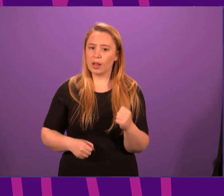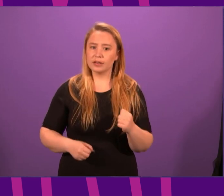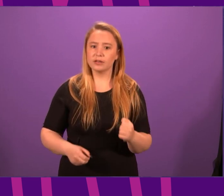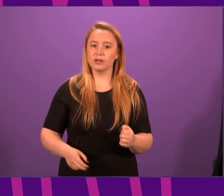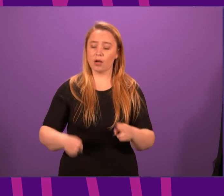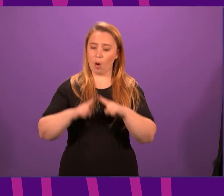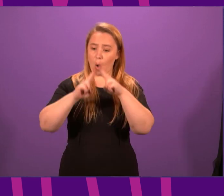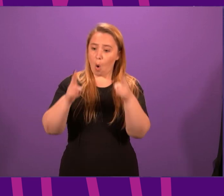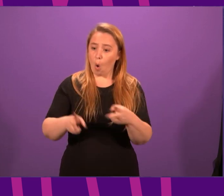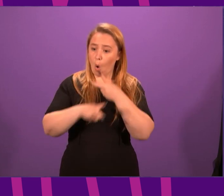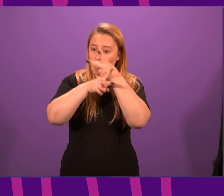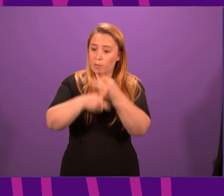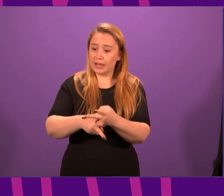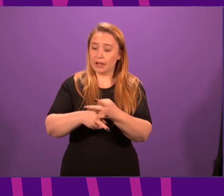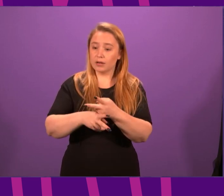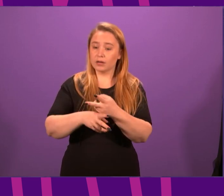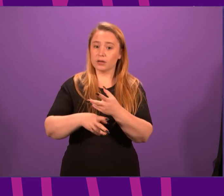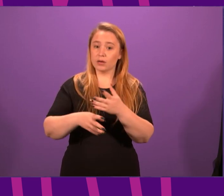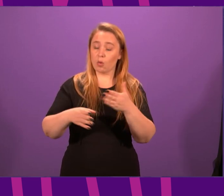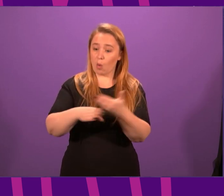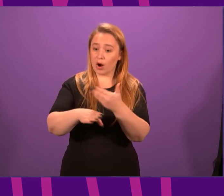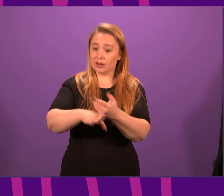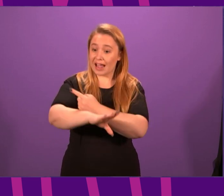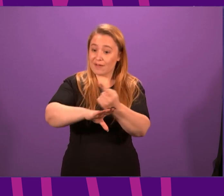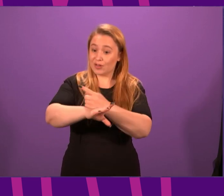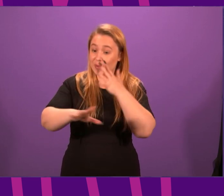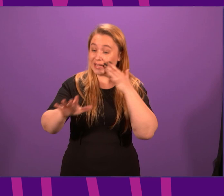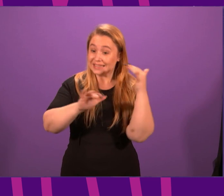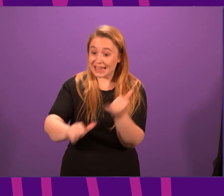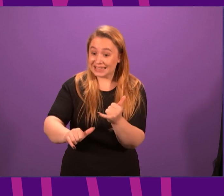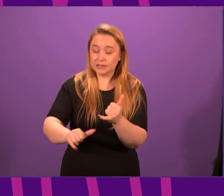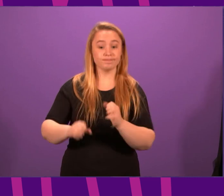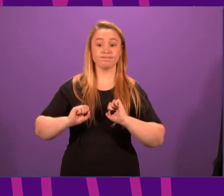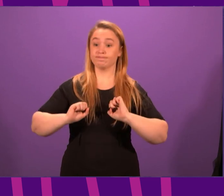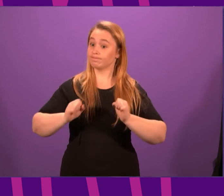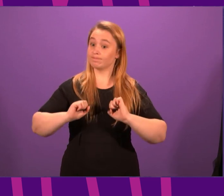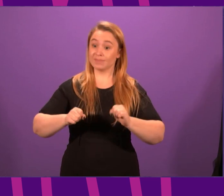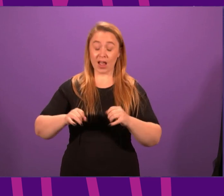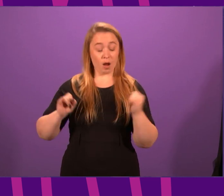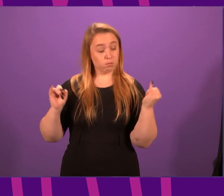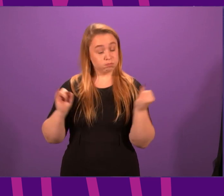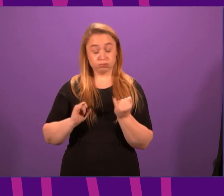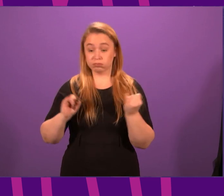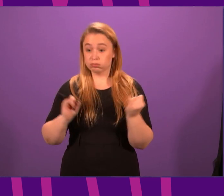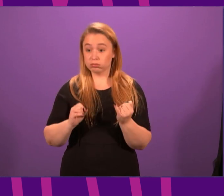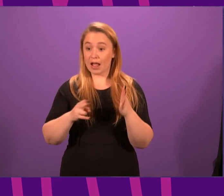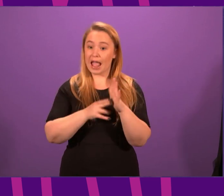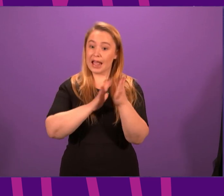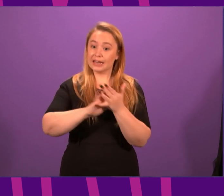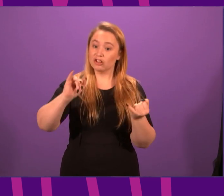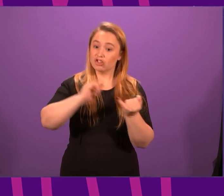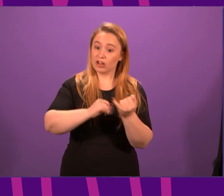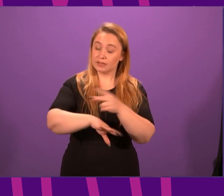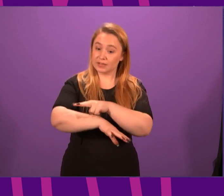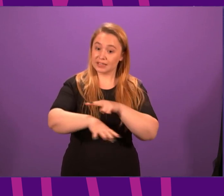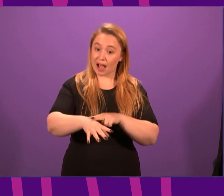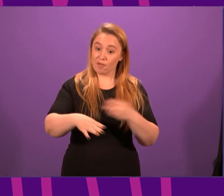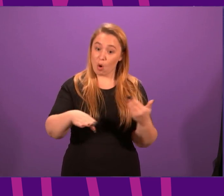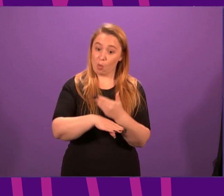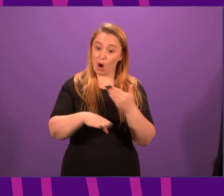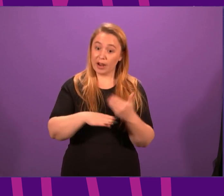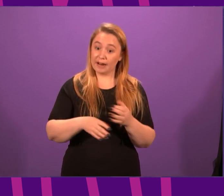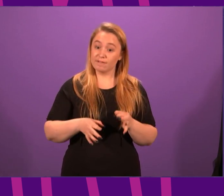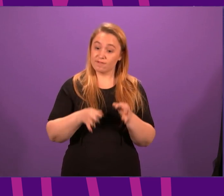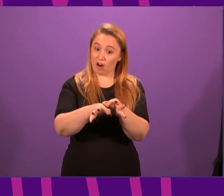care workers every week. That is absolutely appalling. NHS staff who are on the front line are